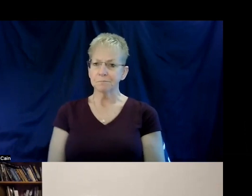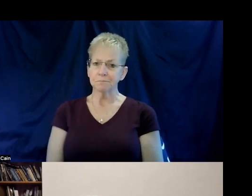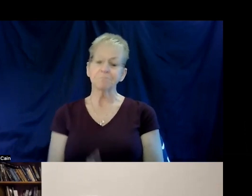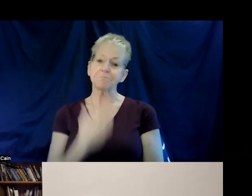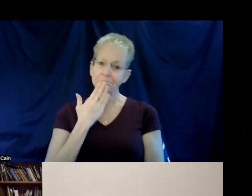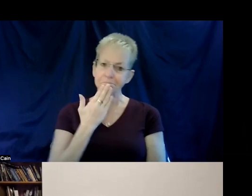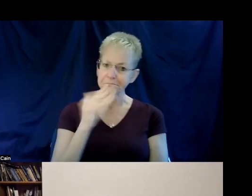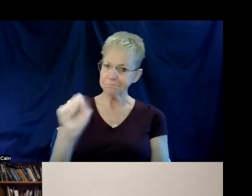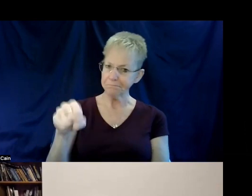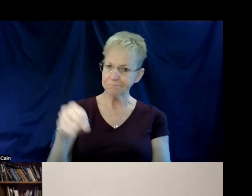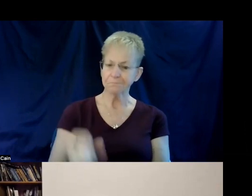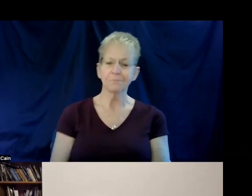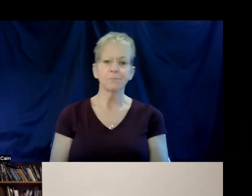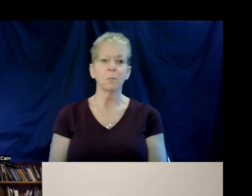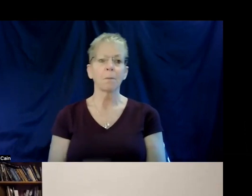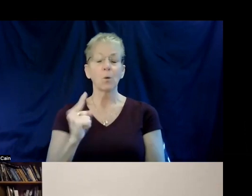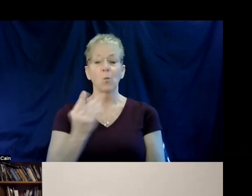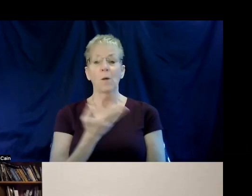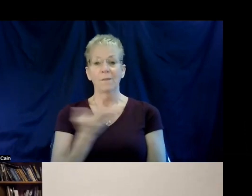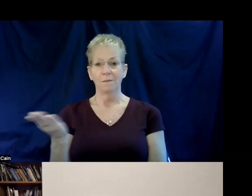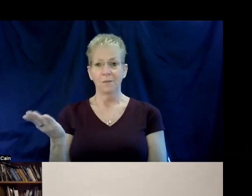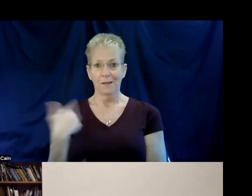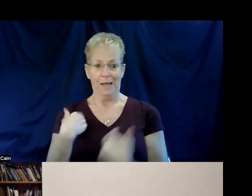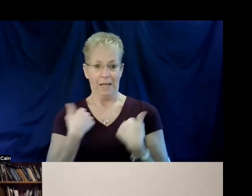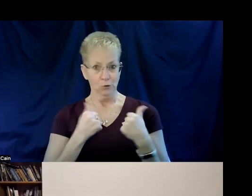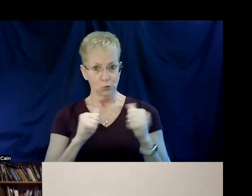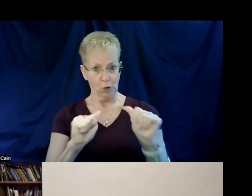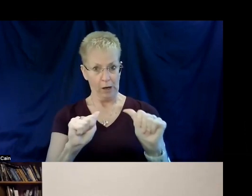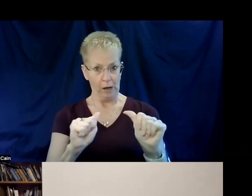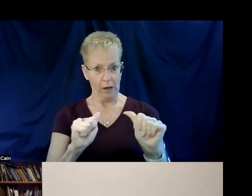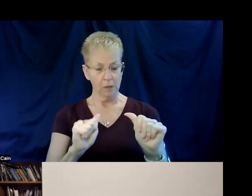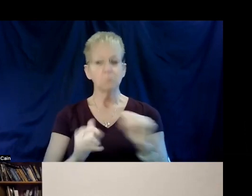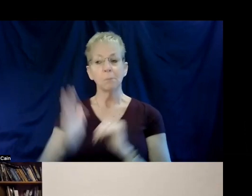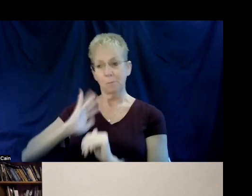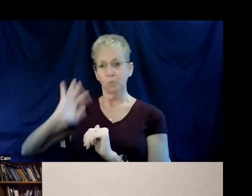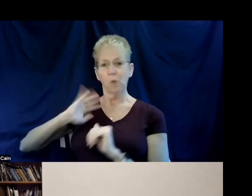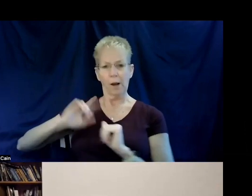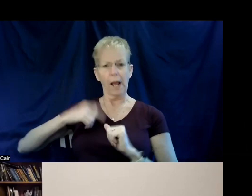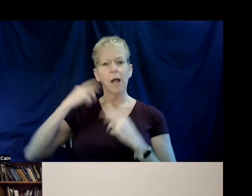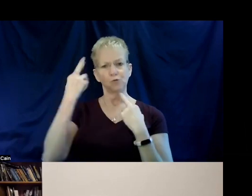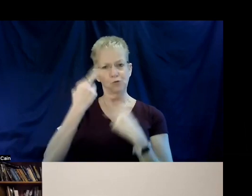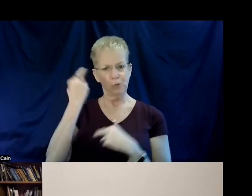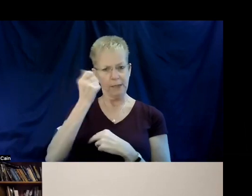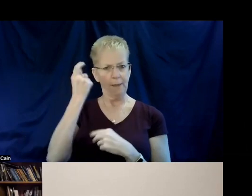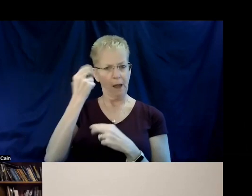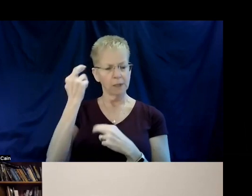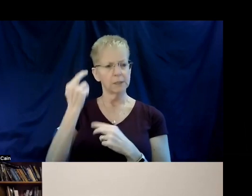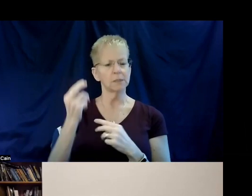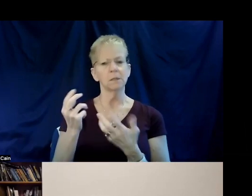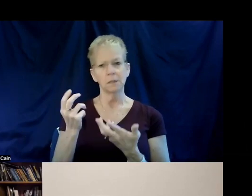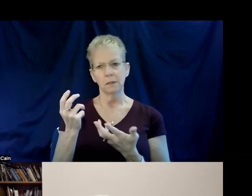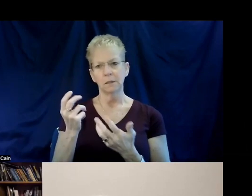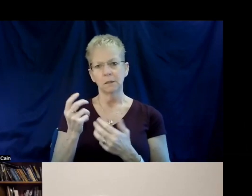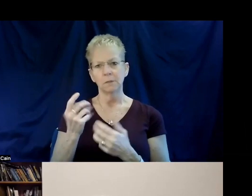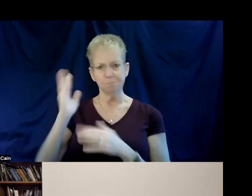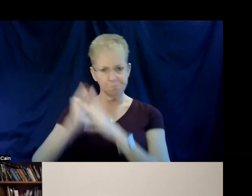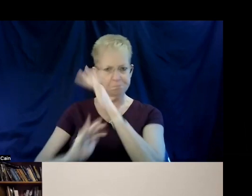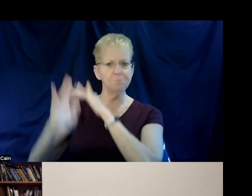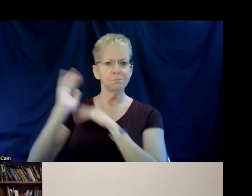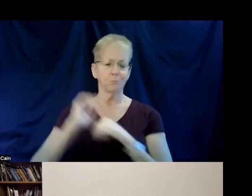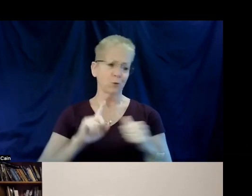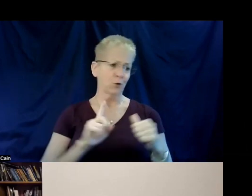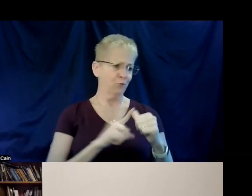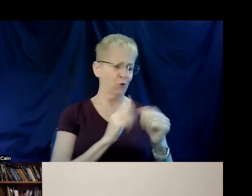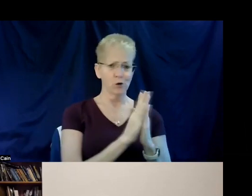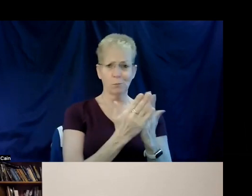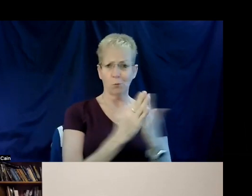And one of the things I tried to, early on, I realized that, and early on, I mean, after the first book, and I